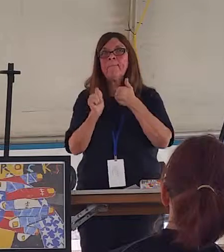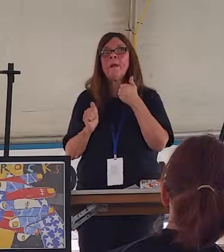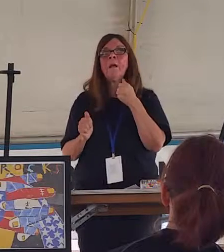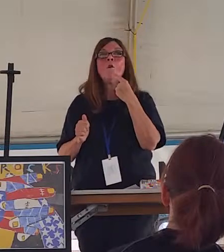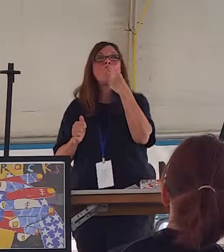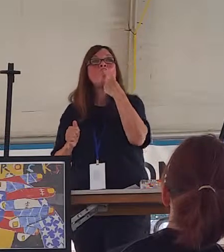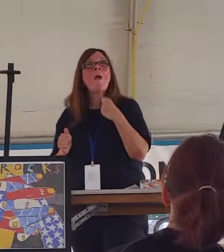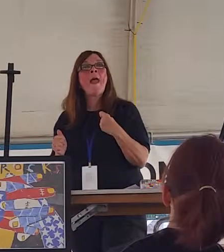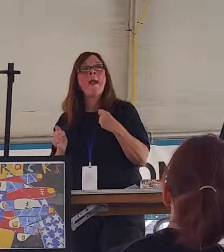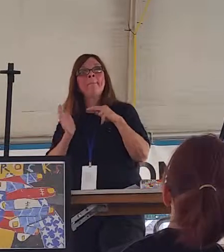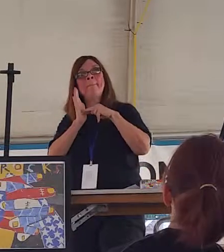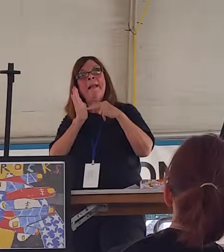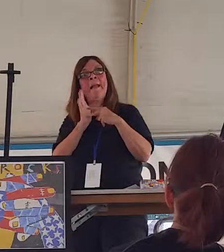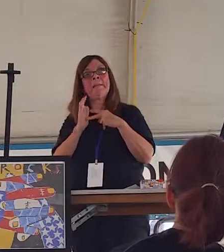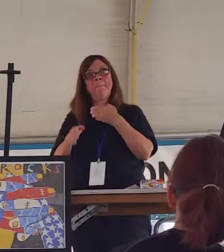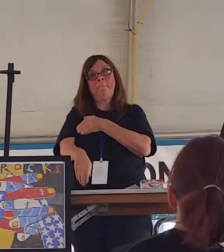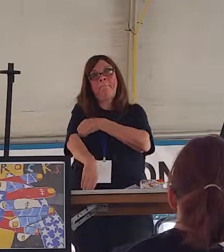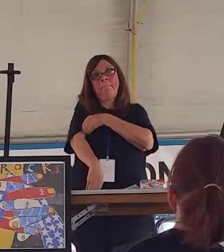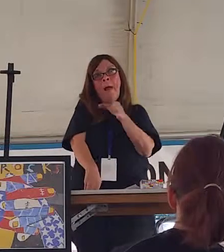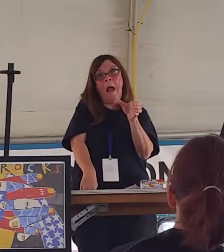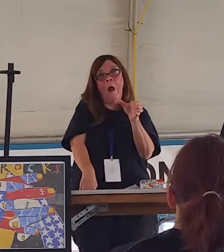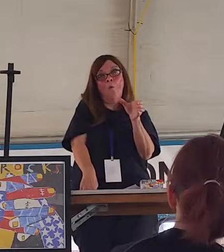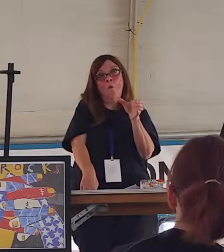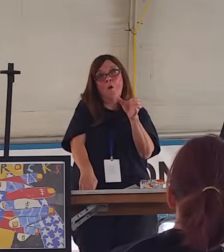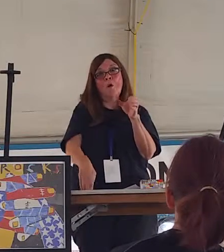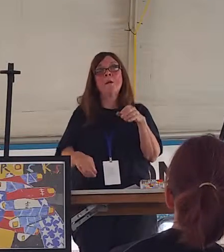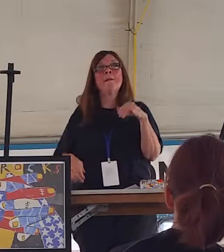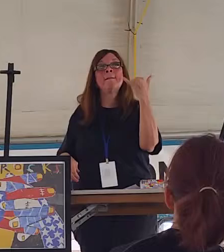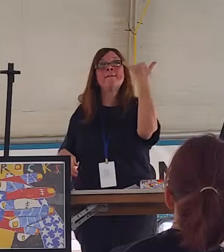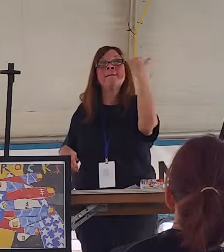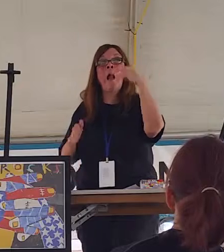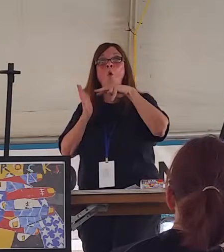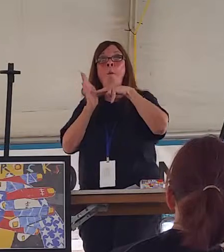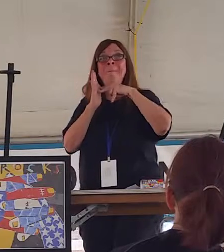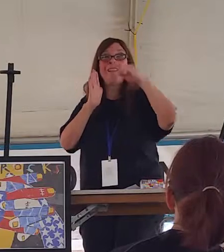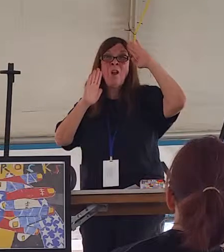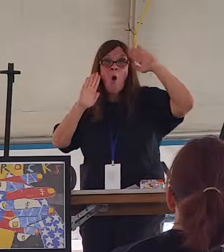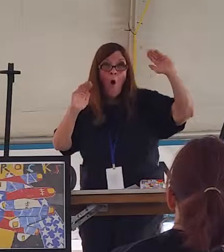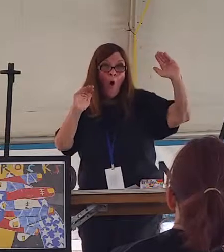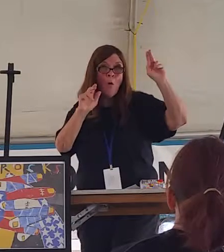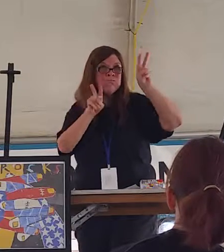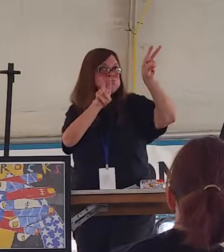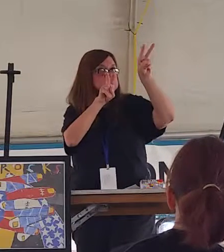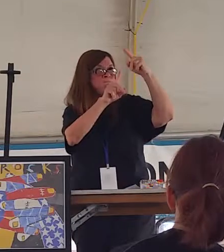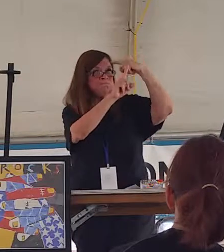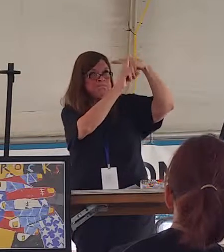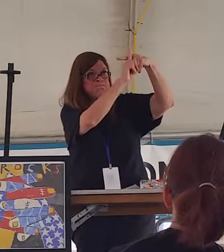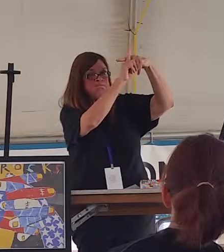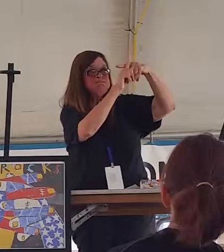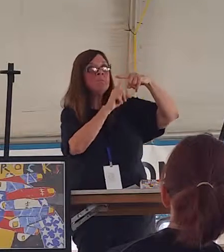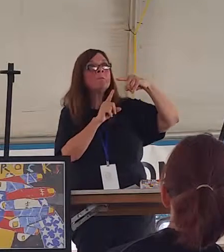So there's a meaning behind each color. The red symbolizes power. Yellow symbolizes hope,